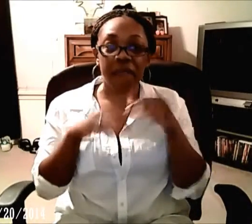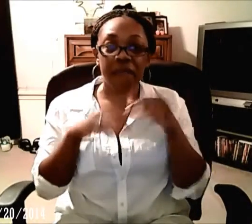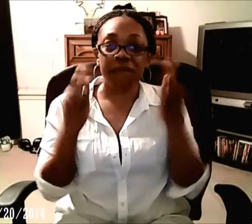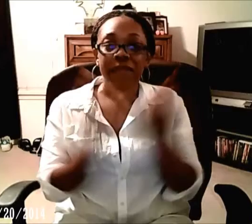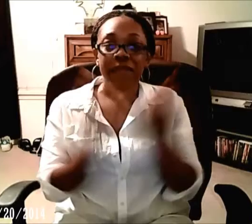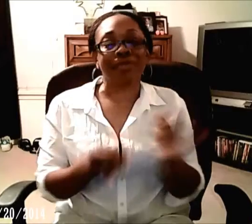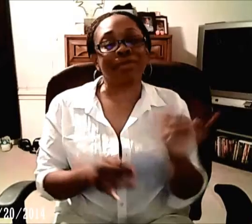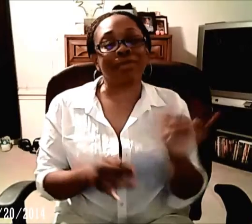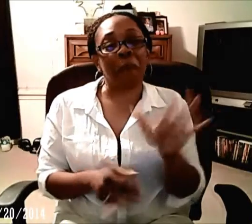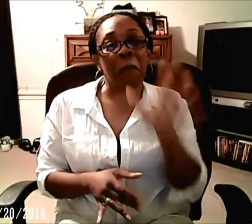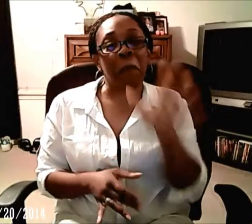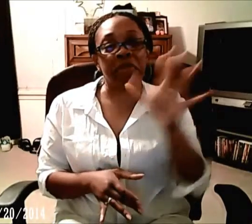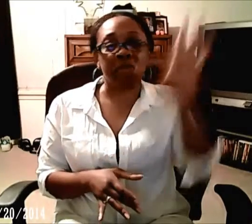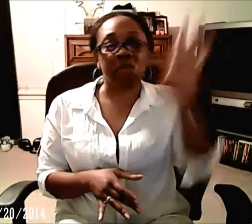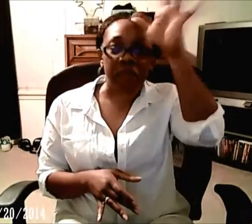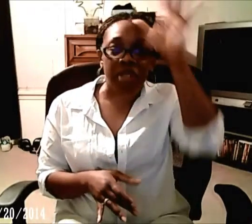the American Indians.